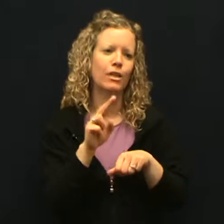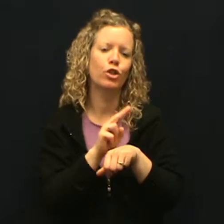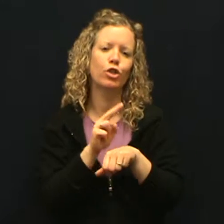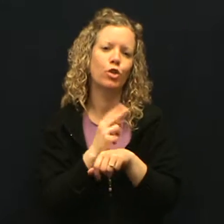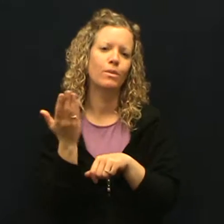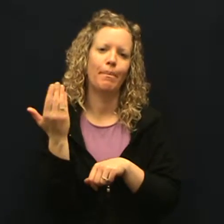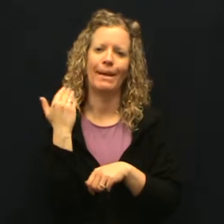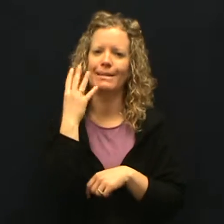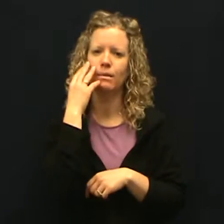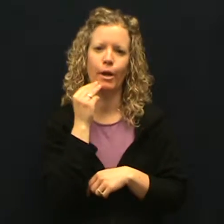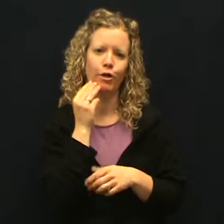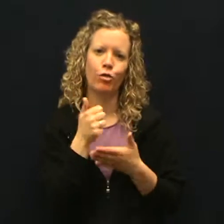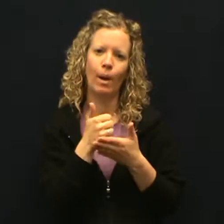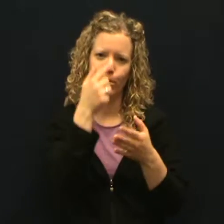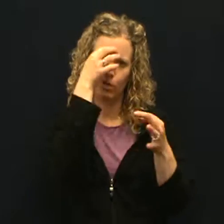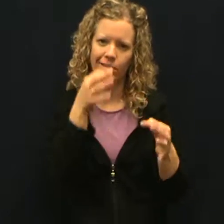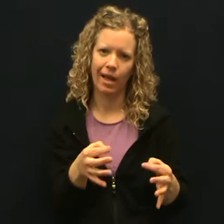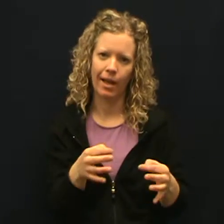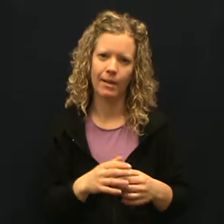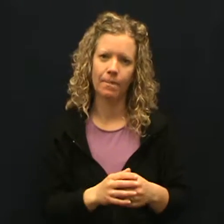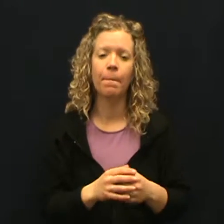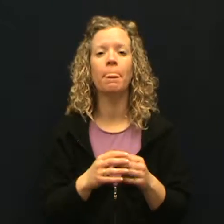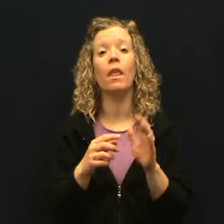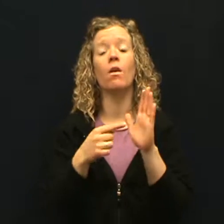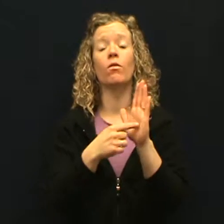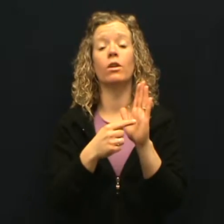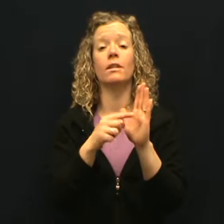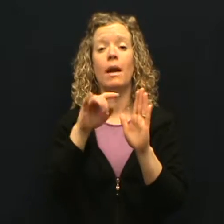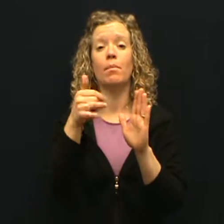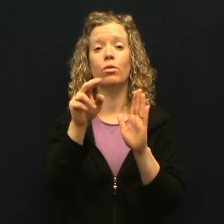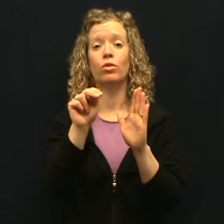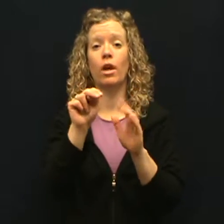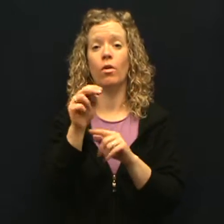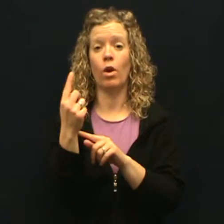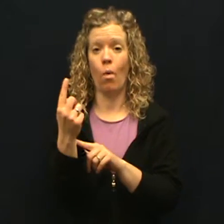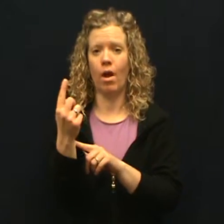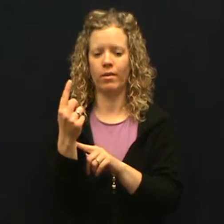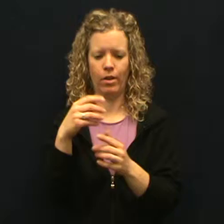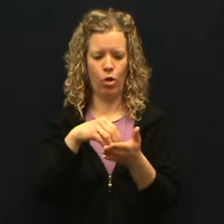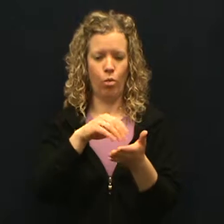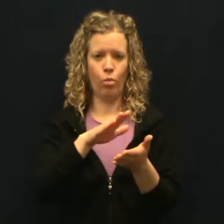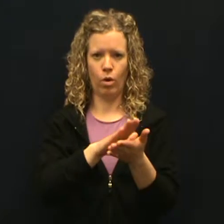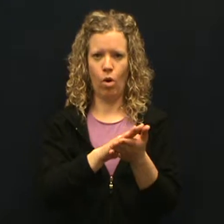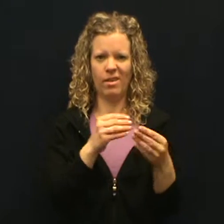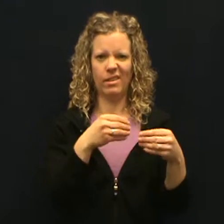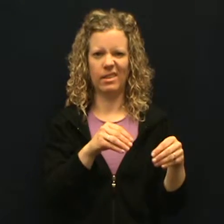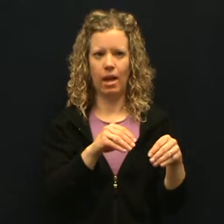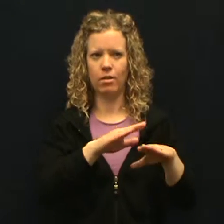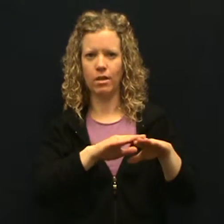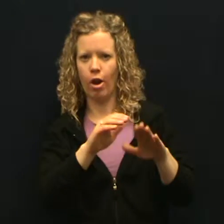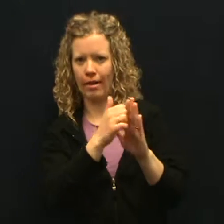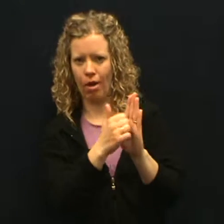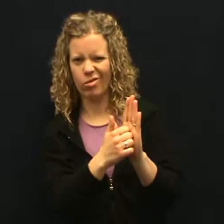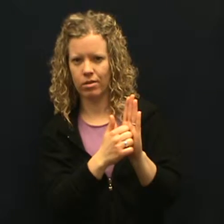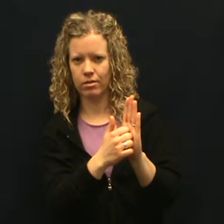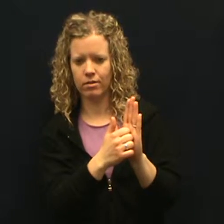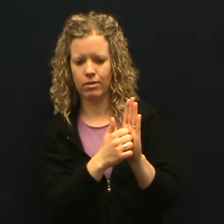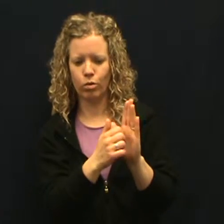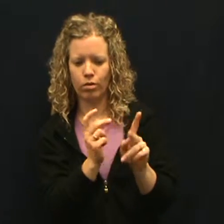for example, on January 1, we recorded sales on account, and every time it happens, but this is just an example